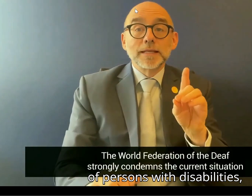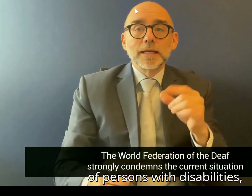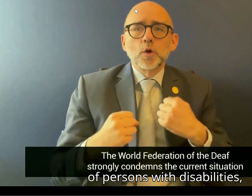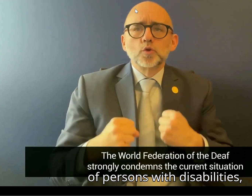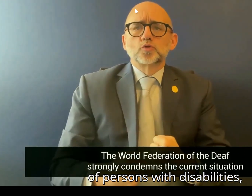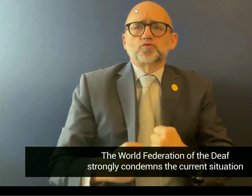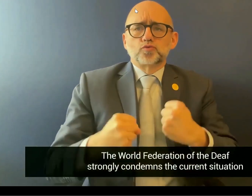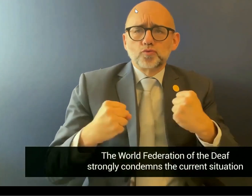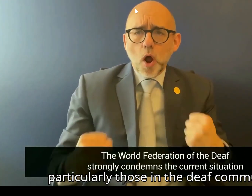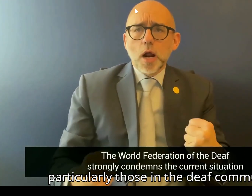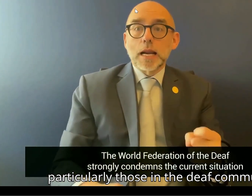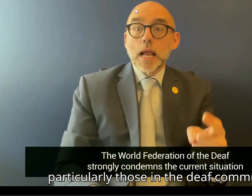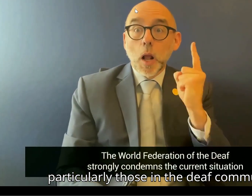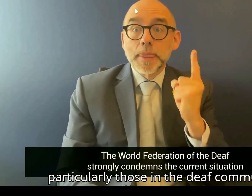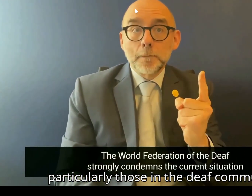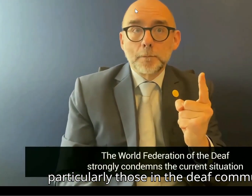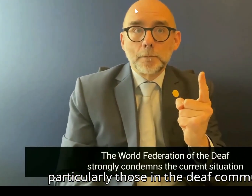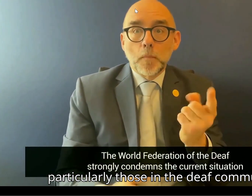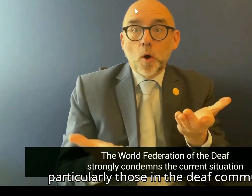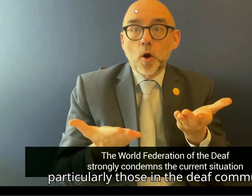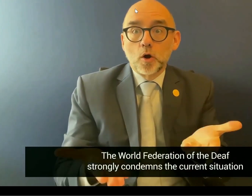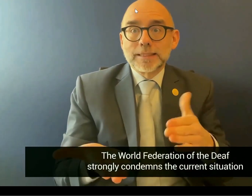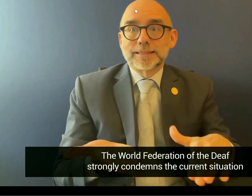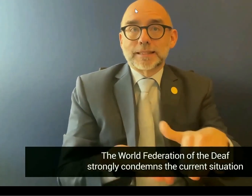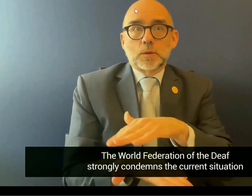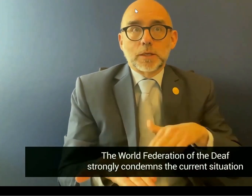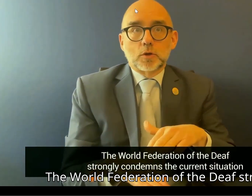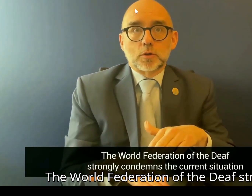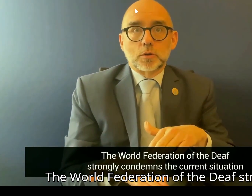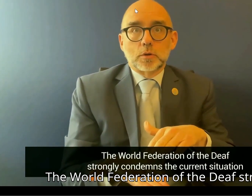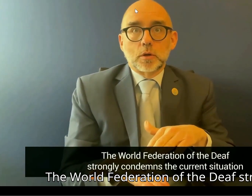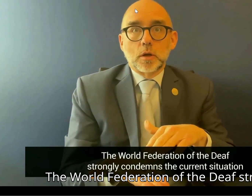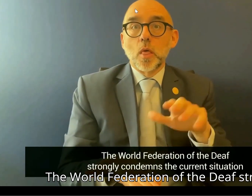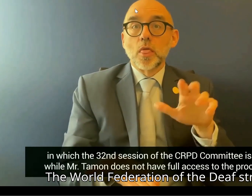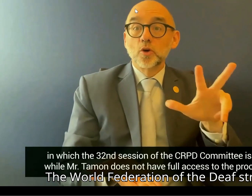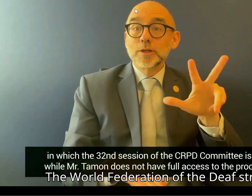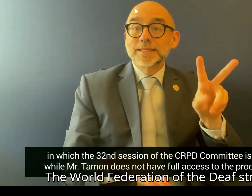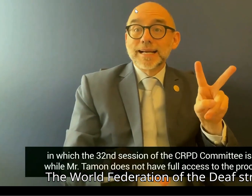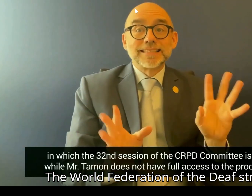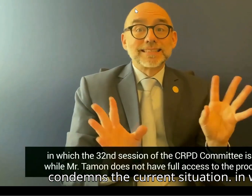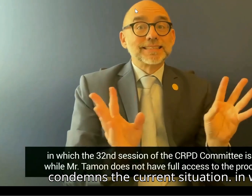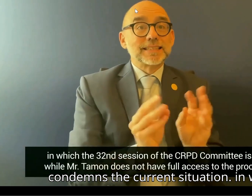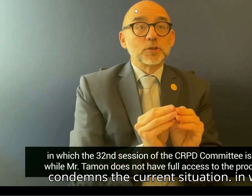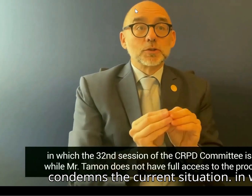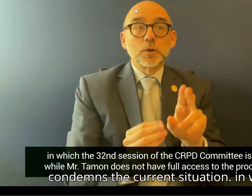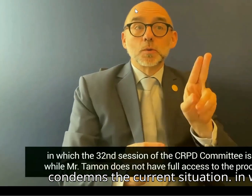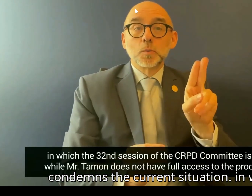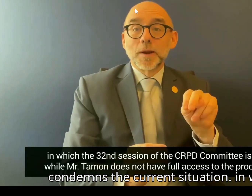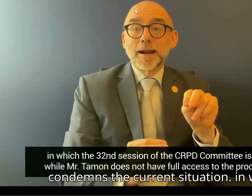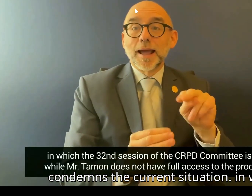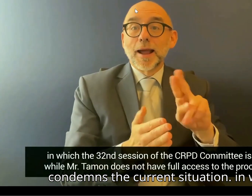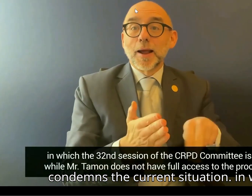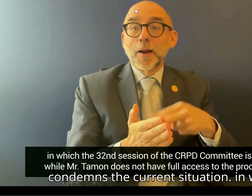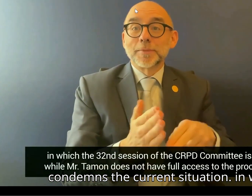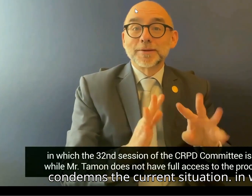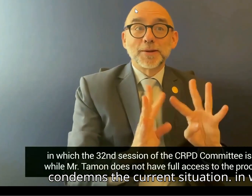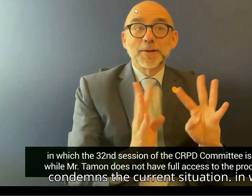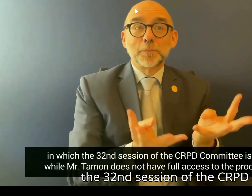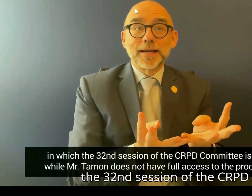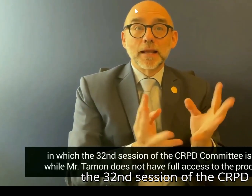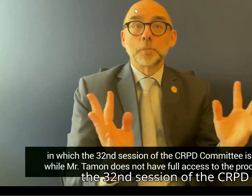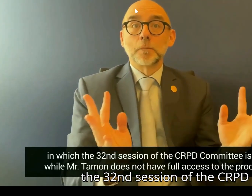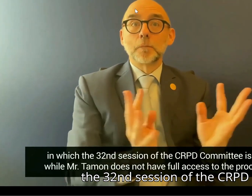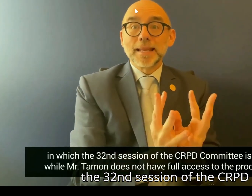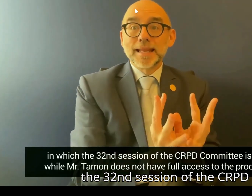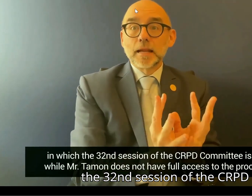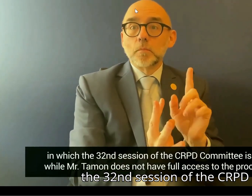with disabilities, particularly those in the deaf community. The World Federation of the Deaf strongly condemns the current situation in which